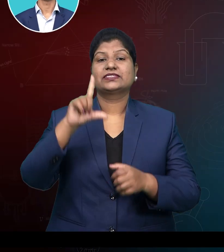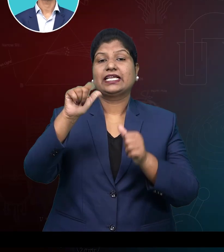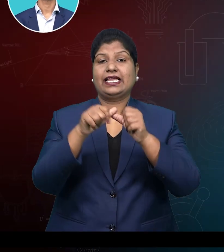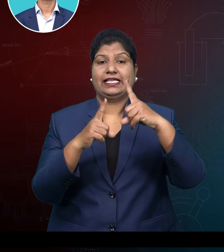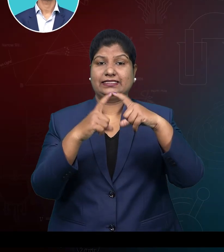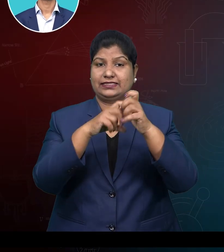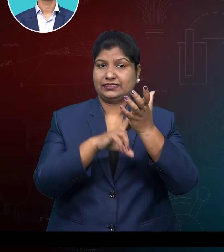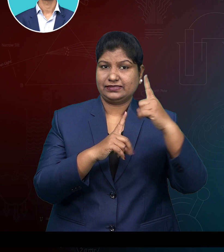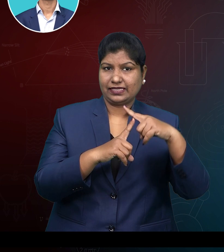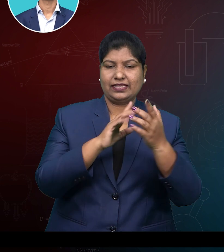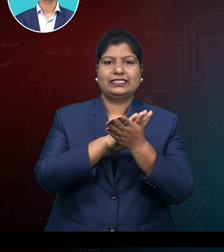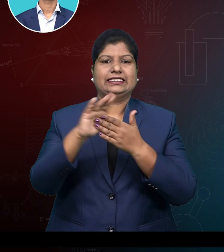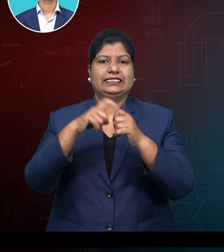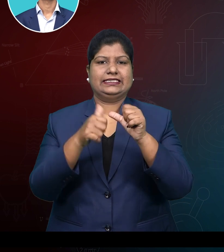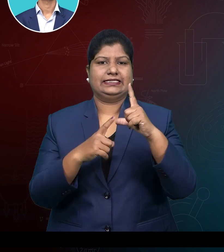Latent heat.